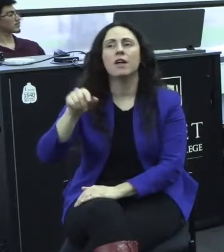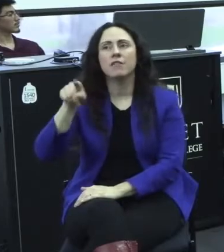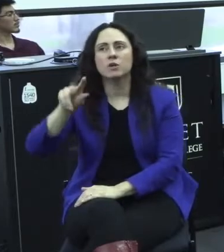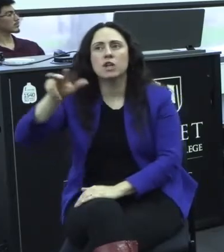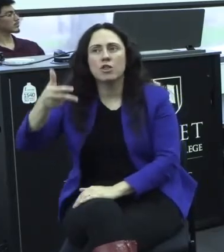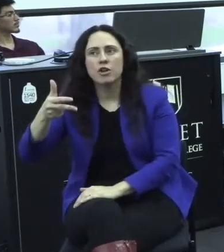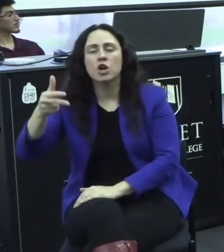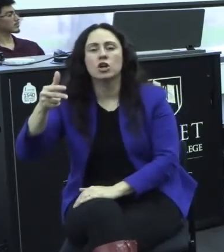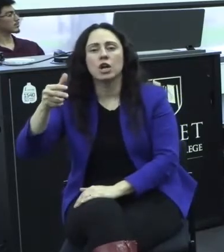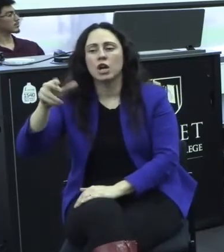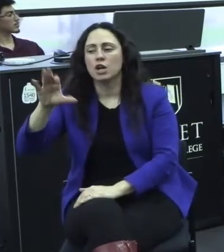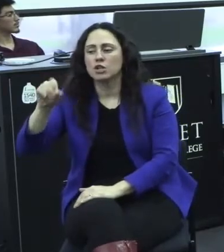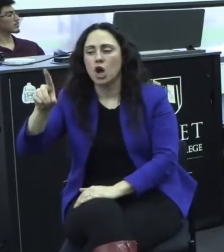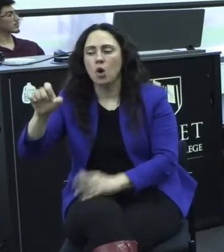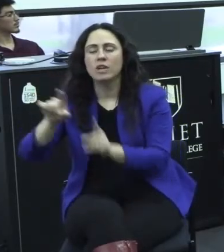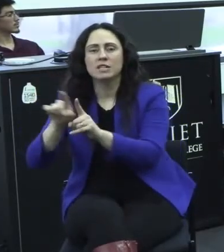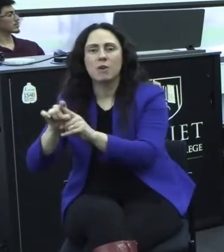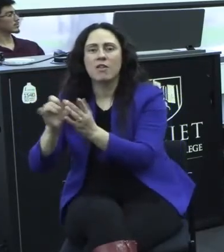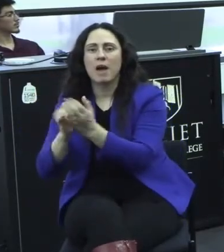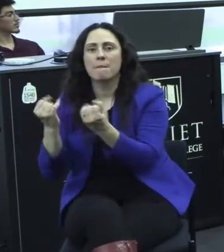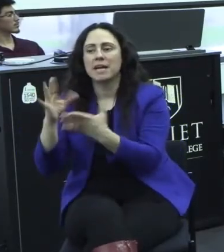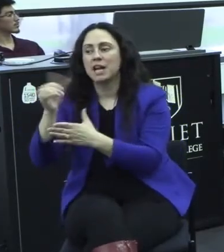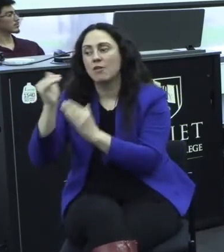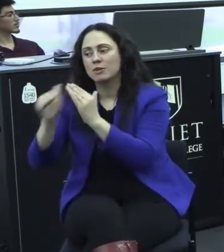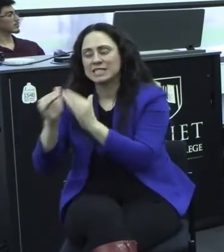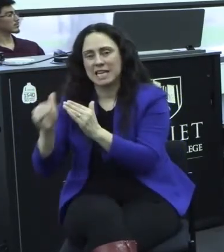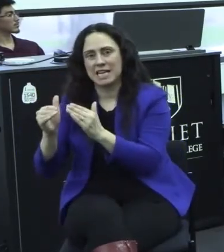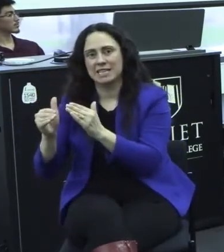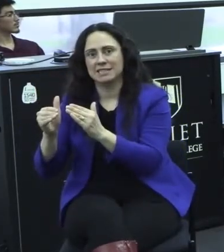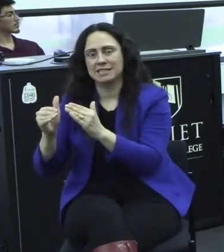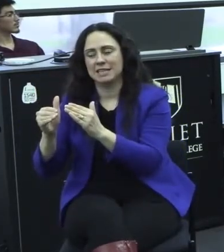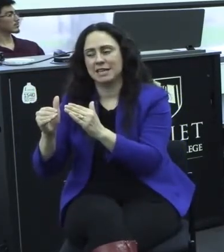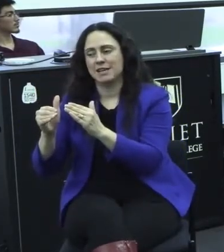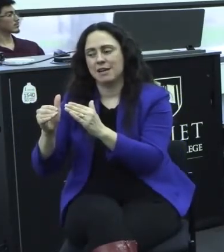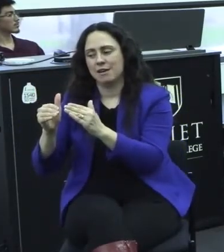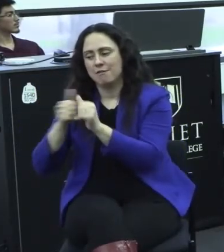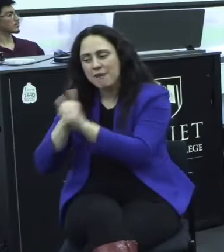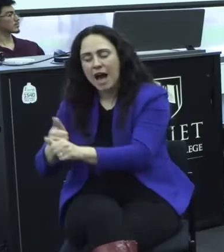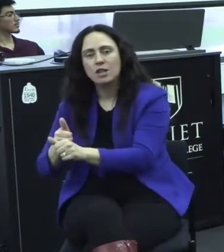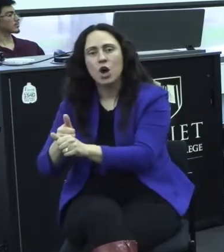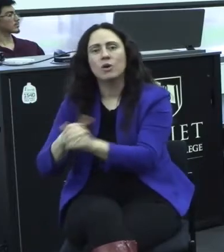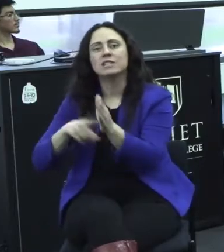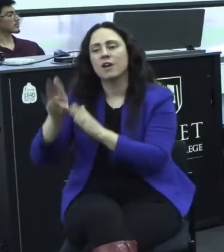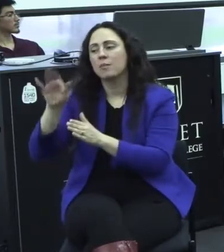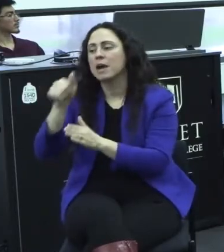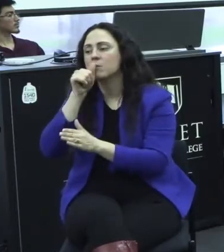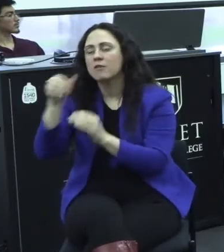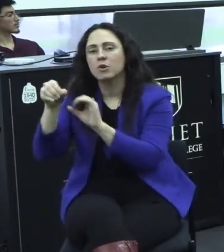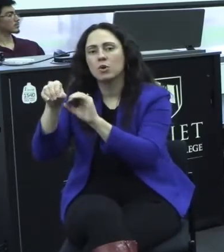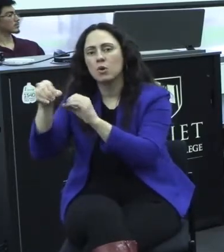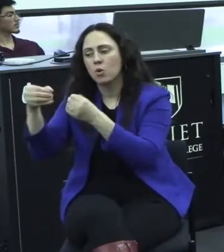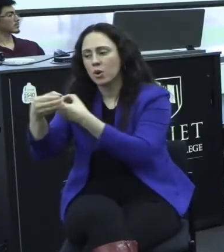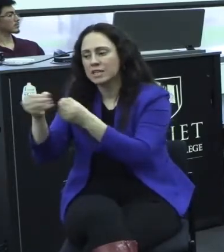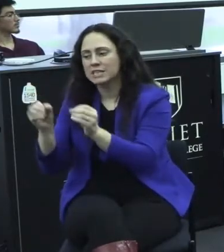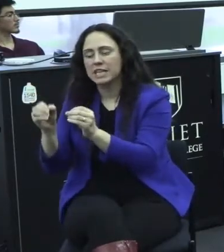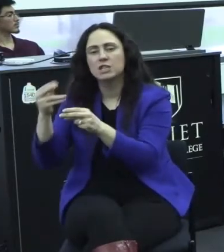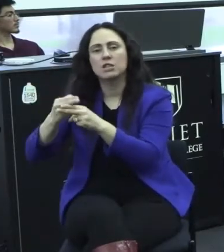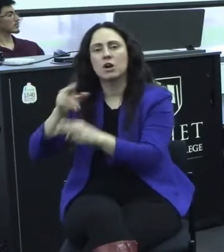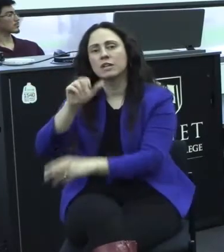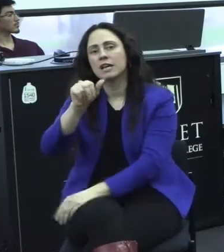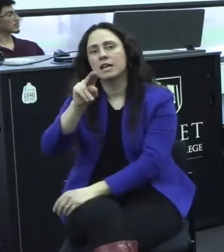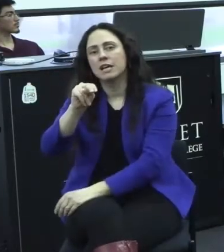many municipalities adopt, which is developed by a private organization called ANSI.